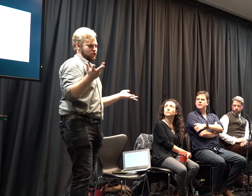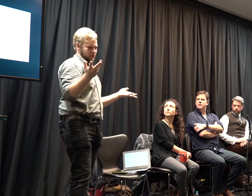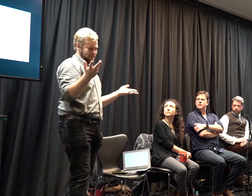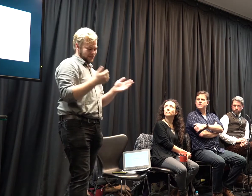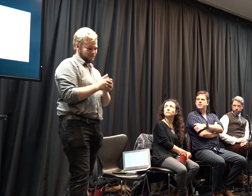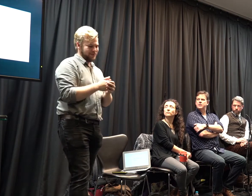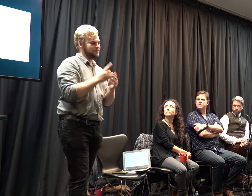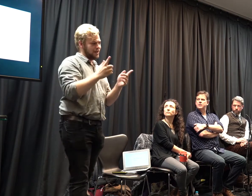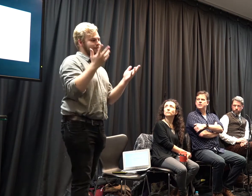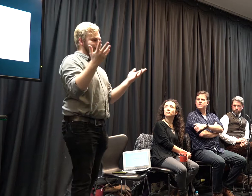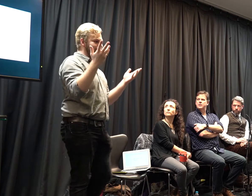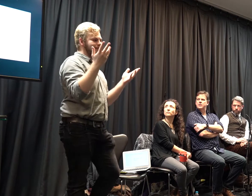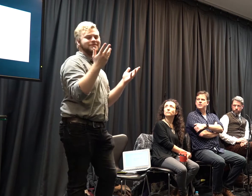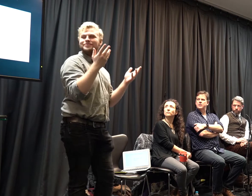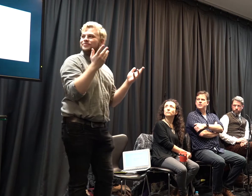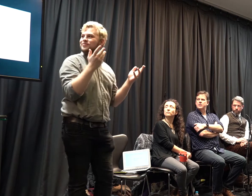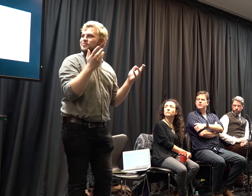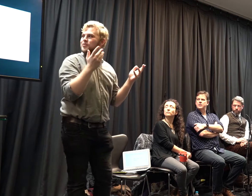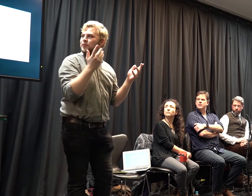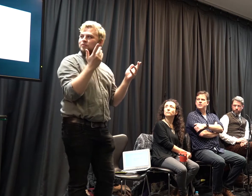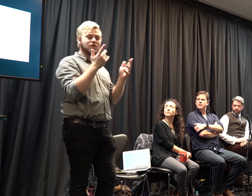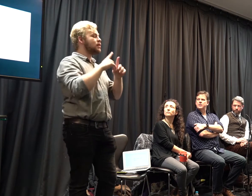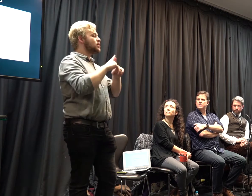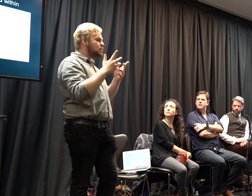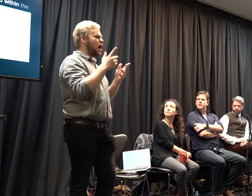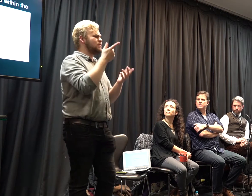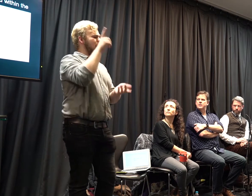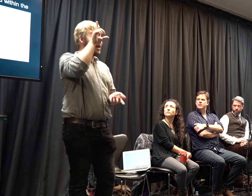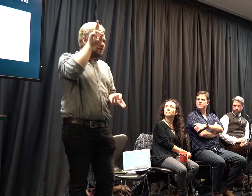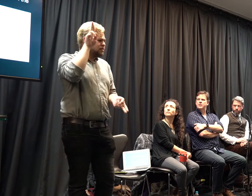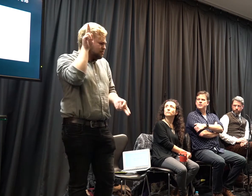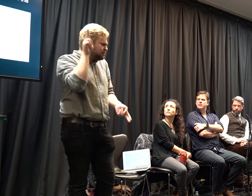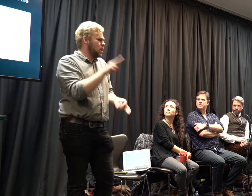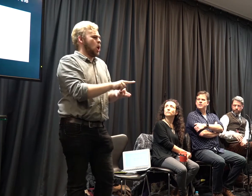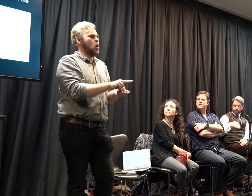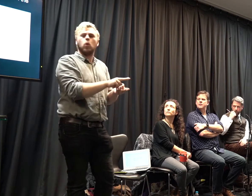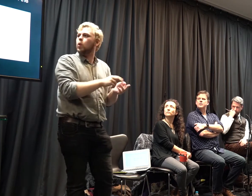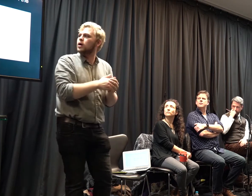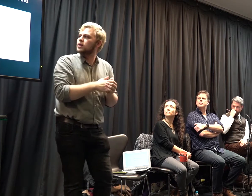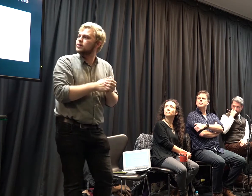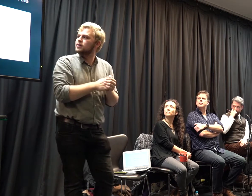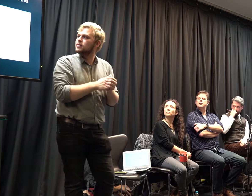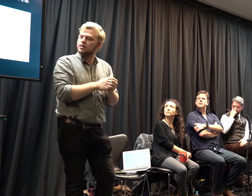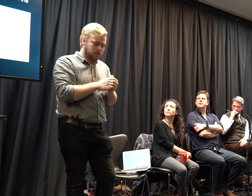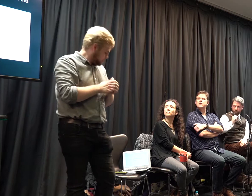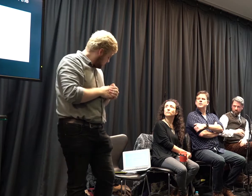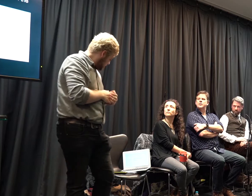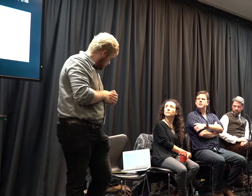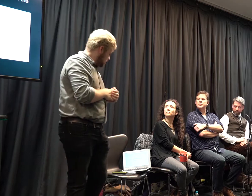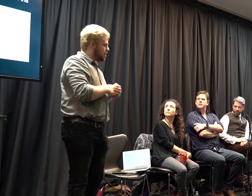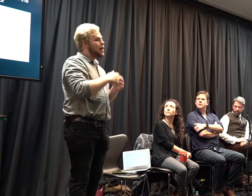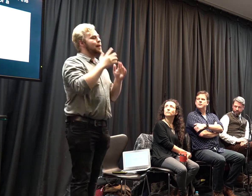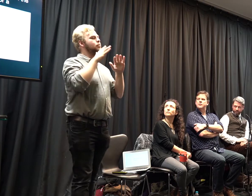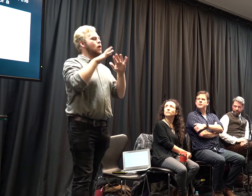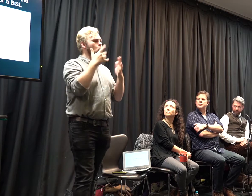Of course, if BSL is featured within the performance itself, that negates the need for a BSL interpreter.